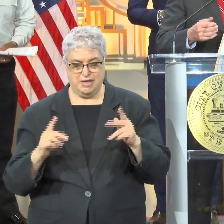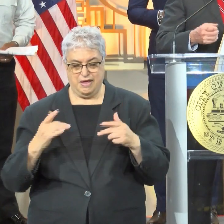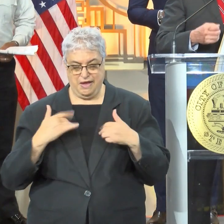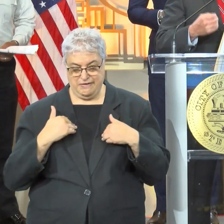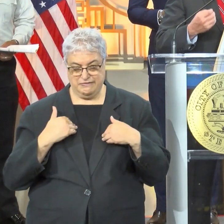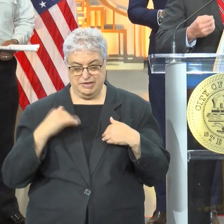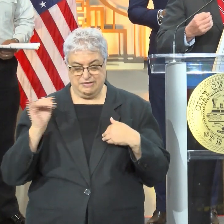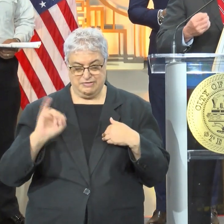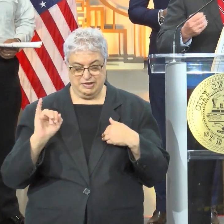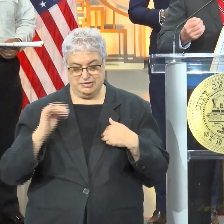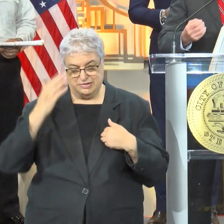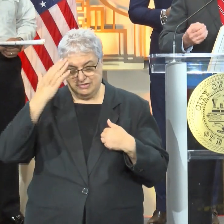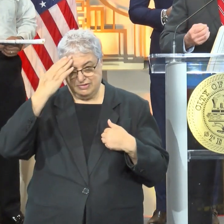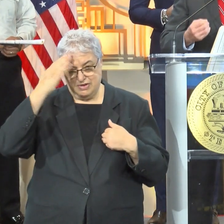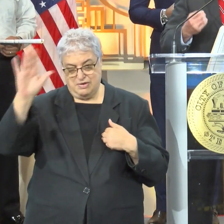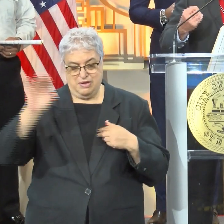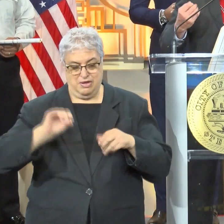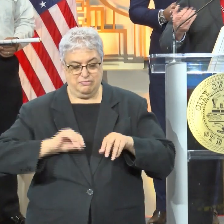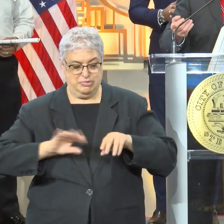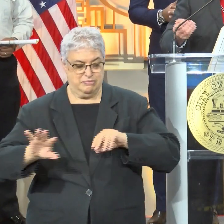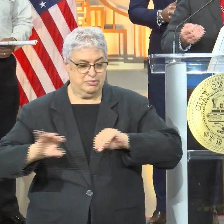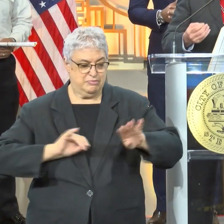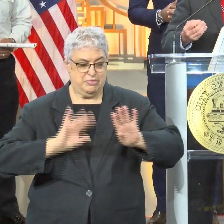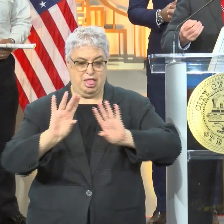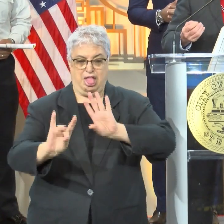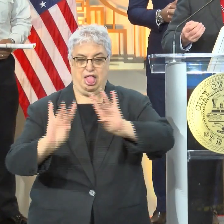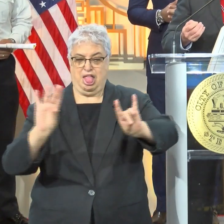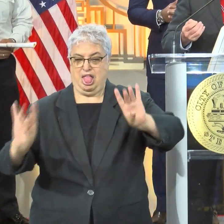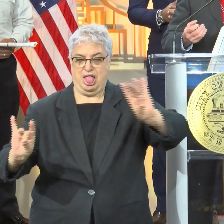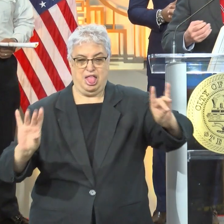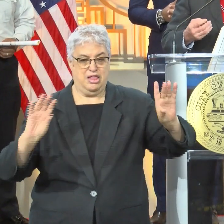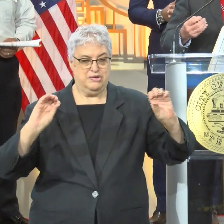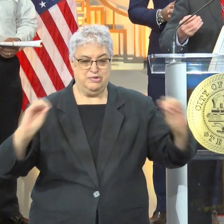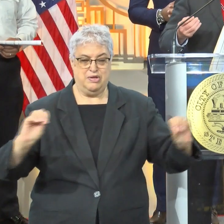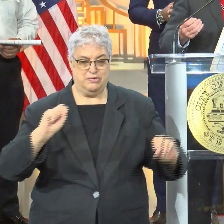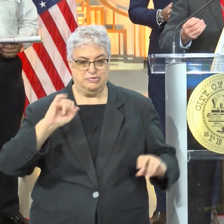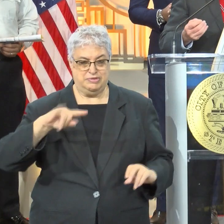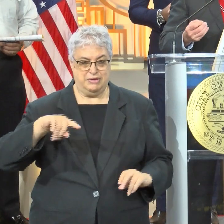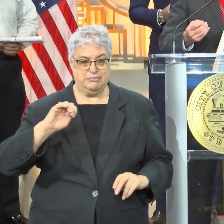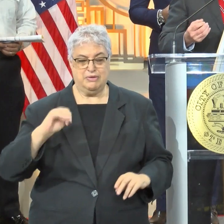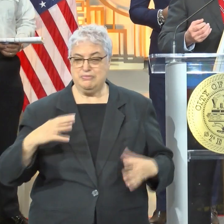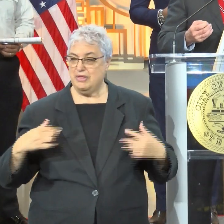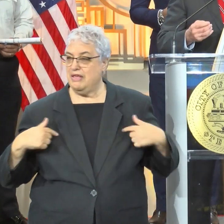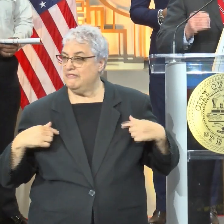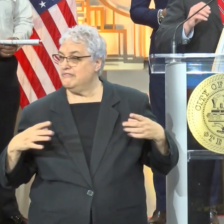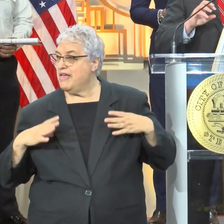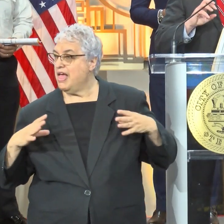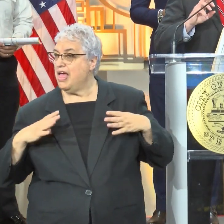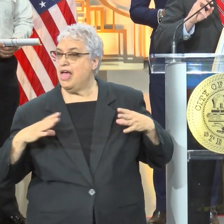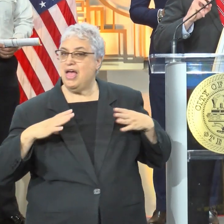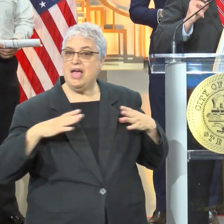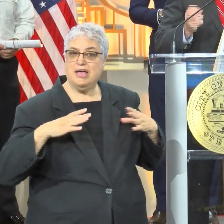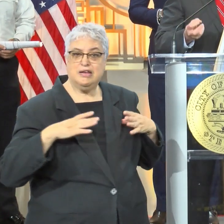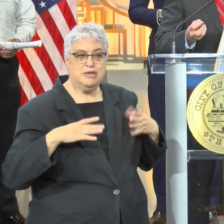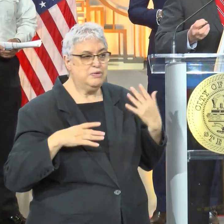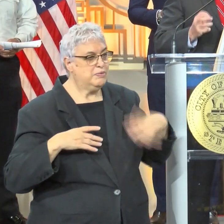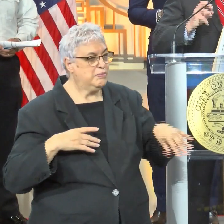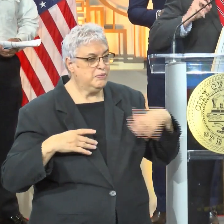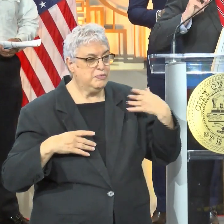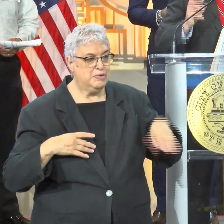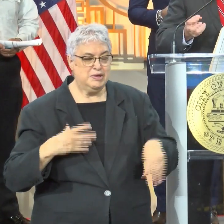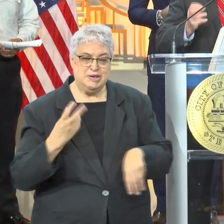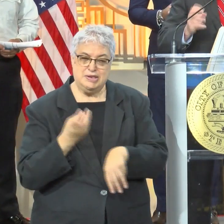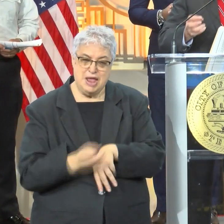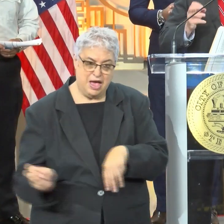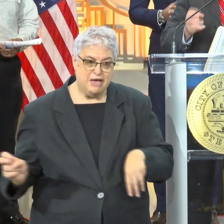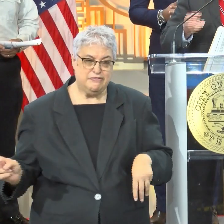infected and are unknowingly spreading the virus are doing so because they don't have any symptoms and they think that they're totally fine. That's one of the things that makes this such a challenge. That's why